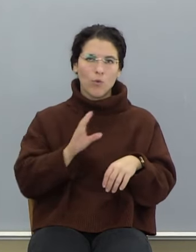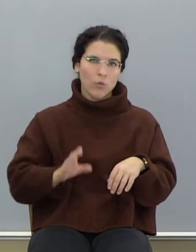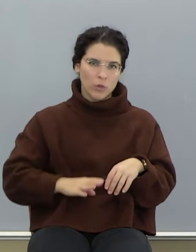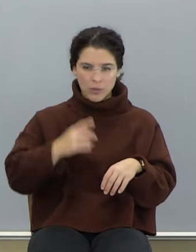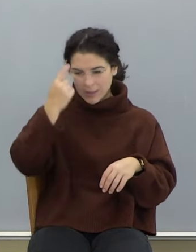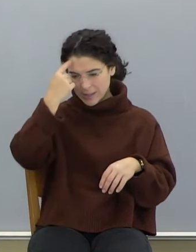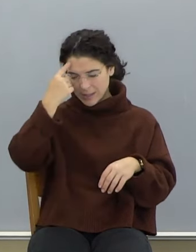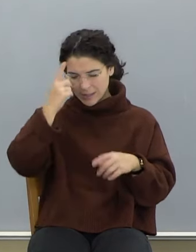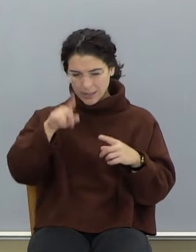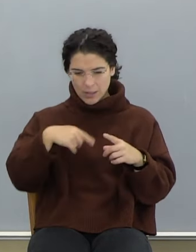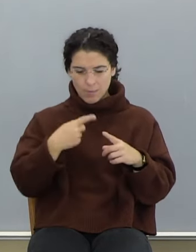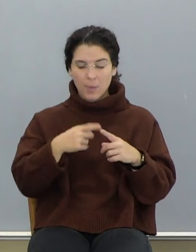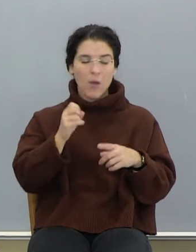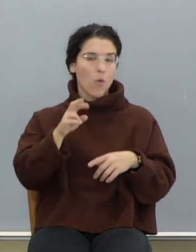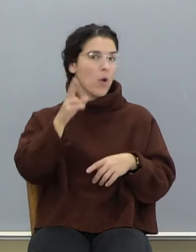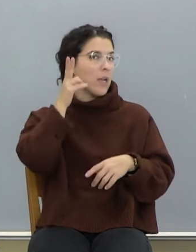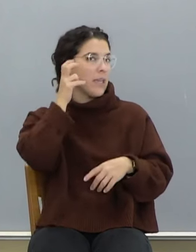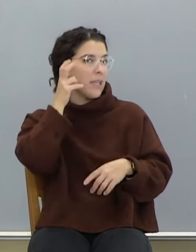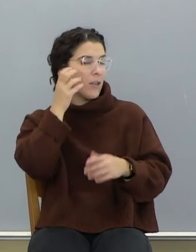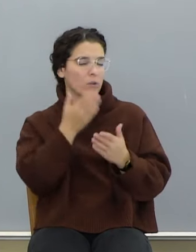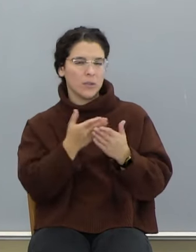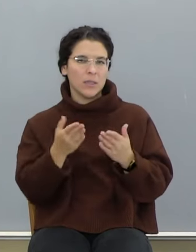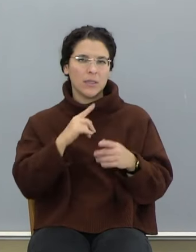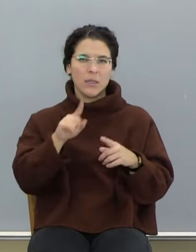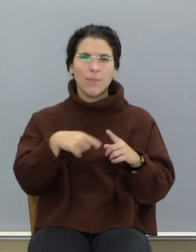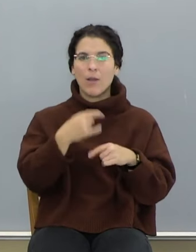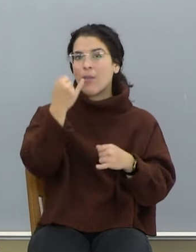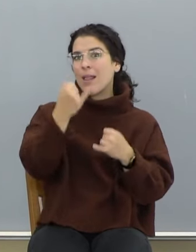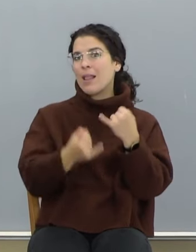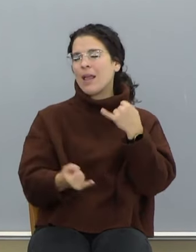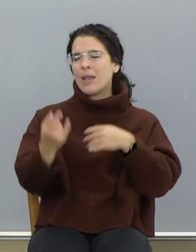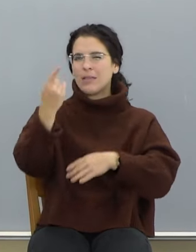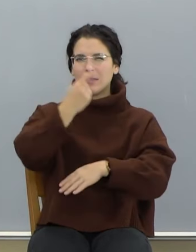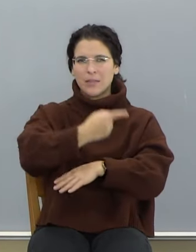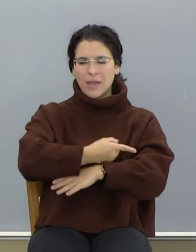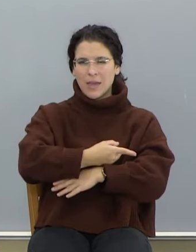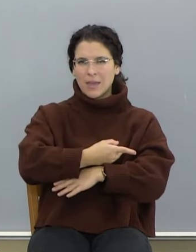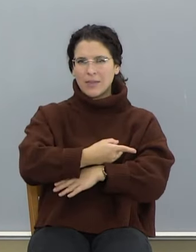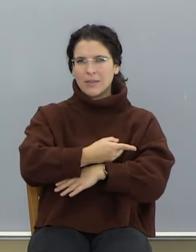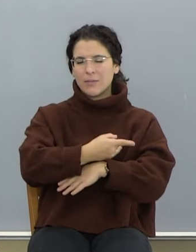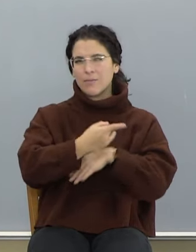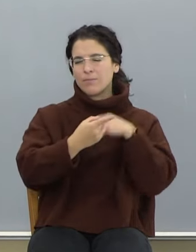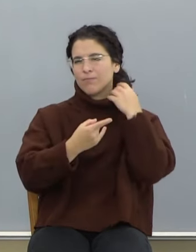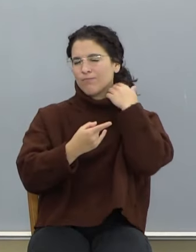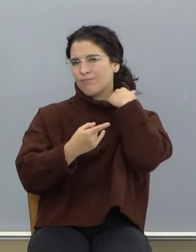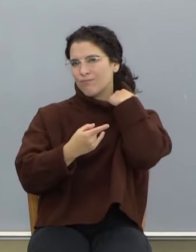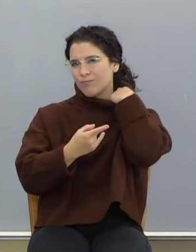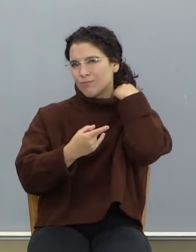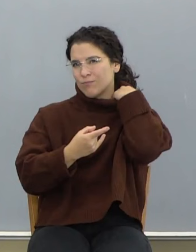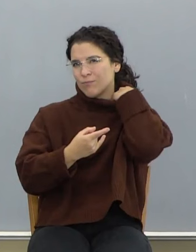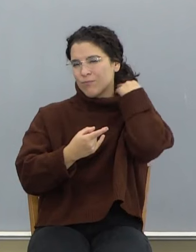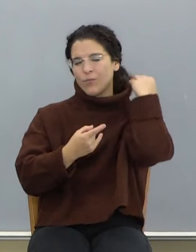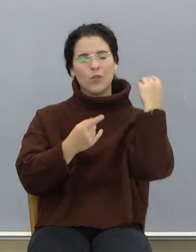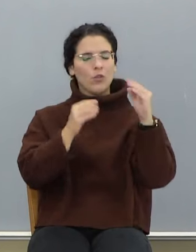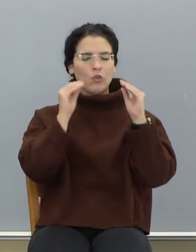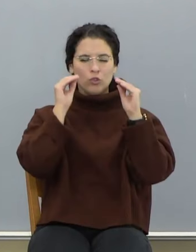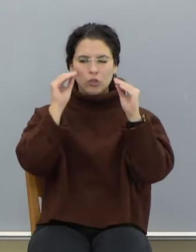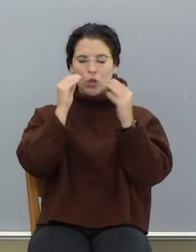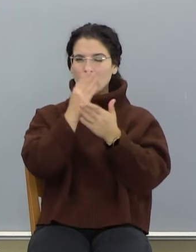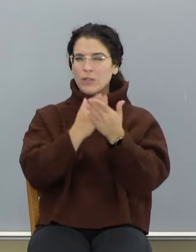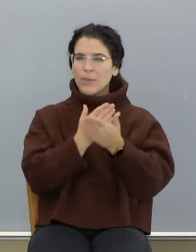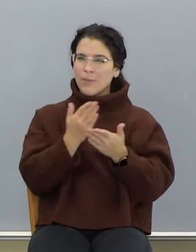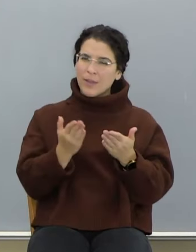thinks about or hears things about the last days, they're taught some